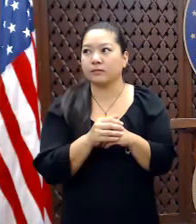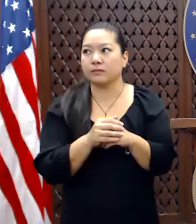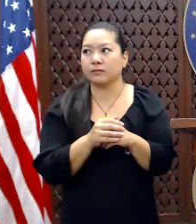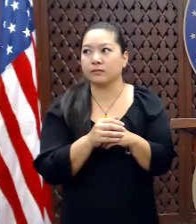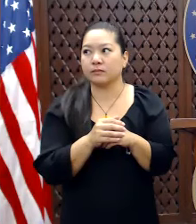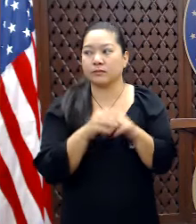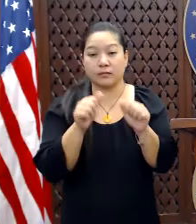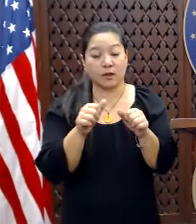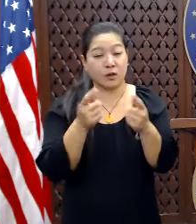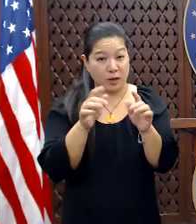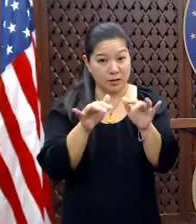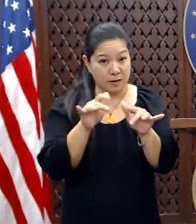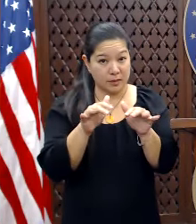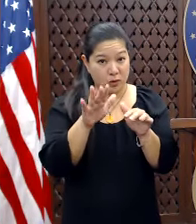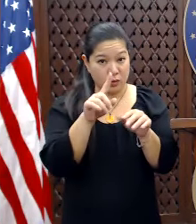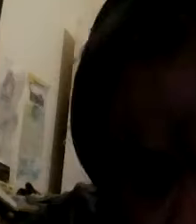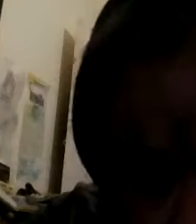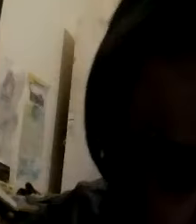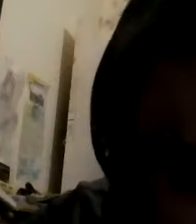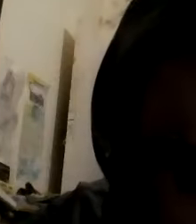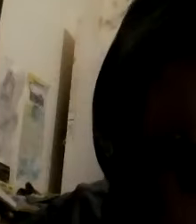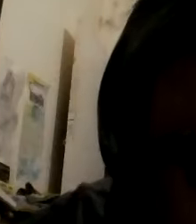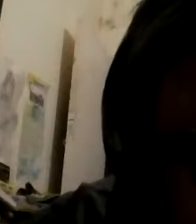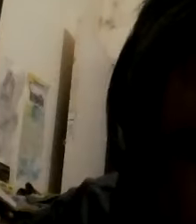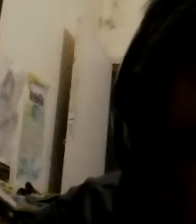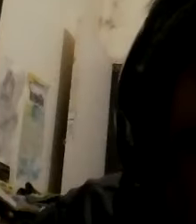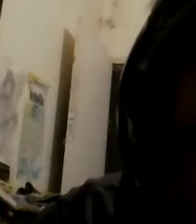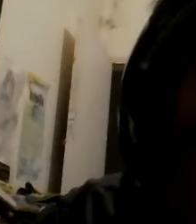Can you try typing your question, Phil? Yes, ma'am. I'm doing it now.